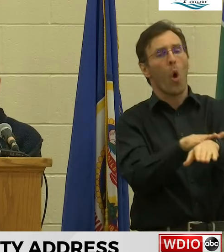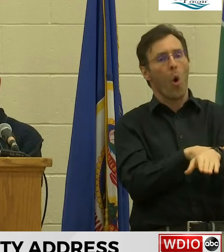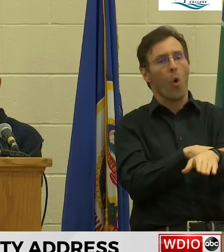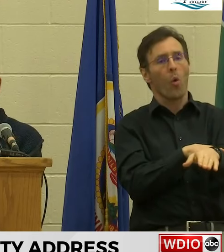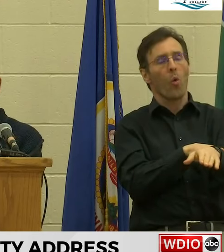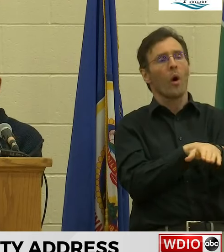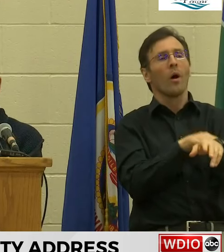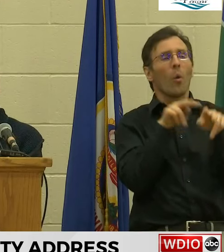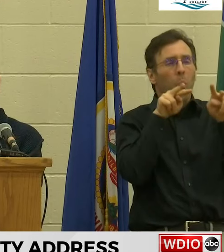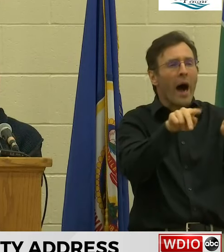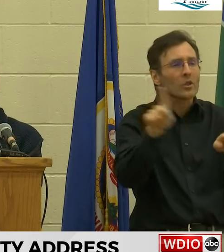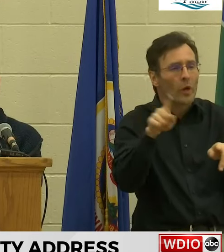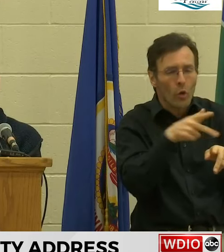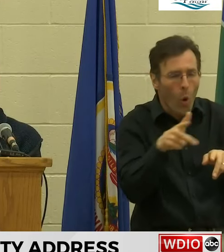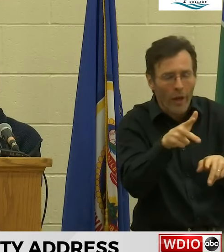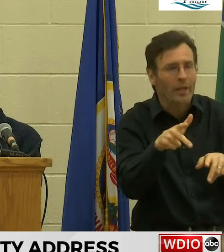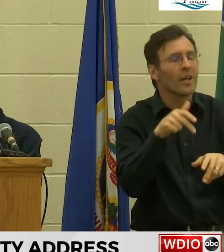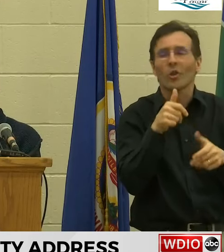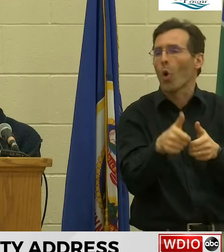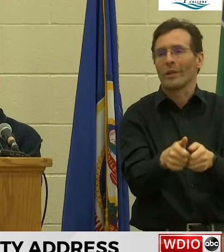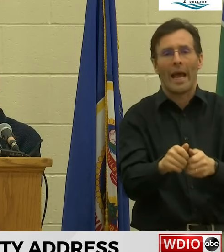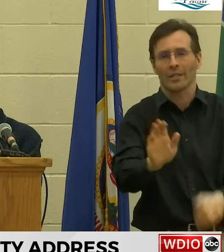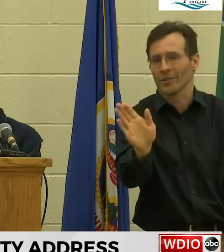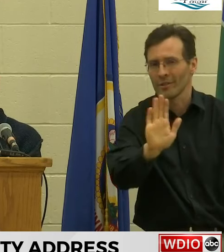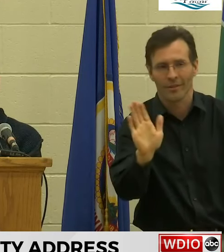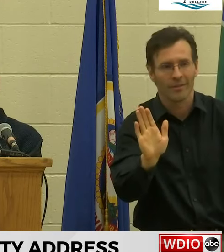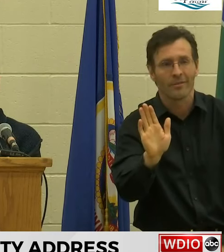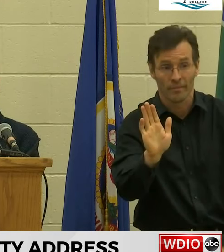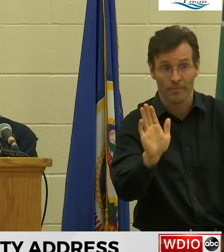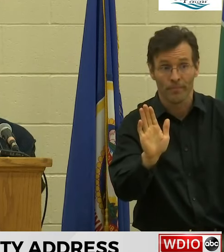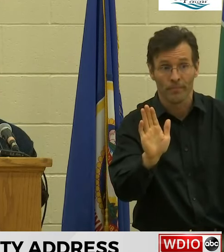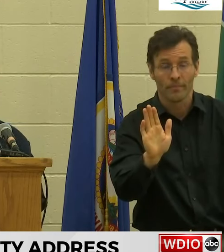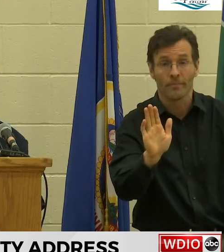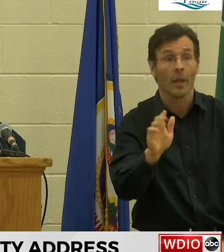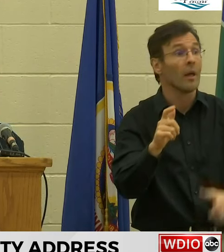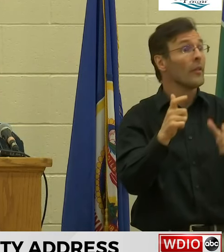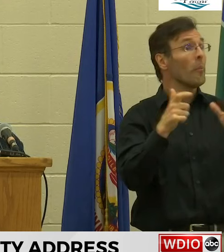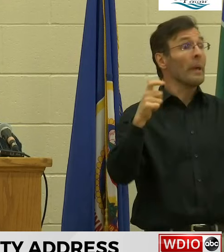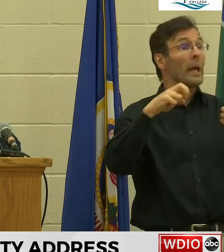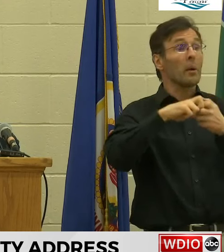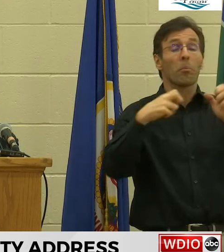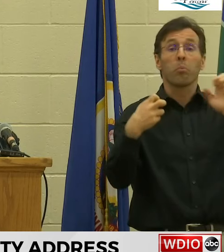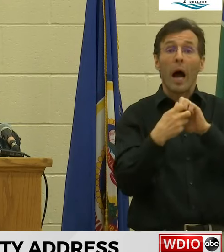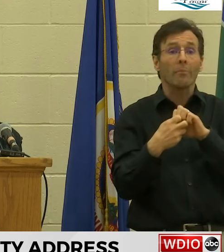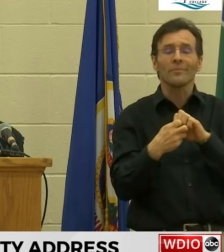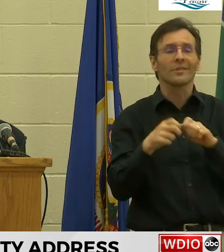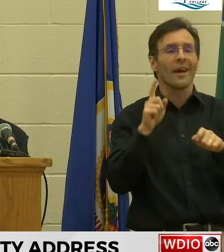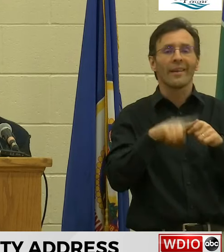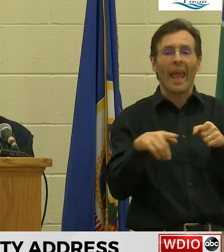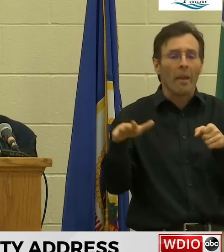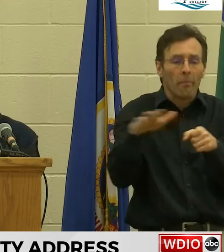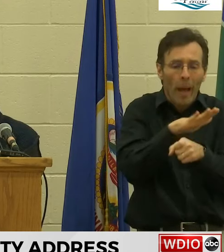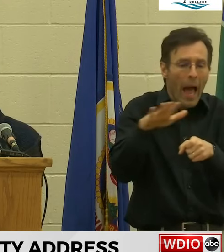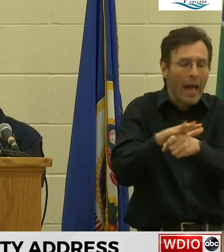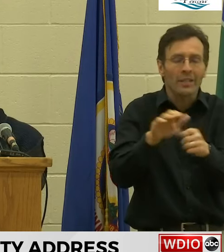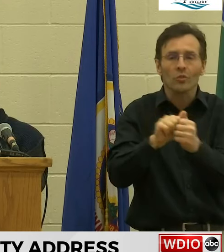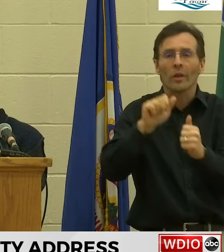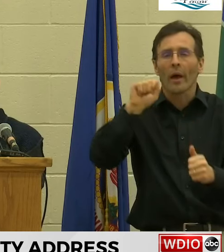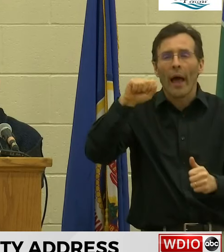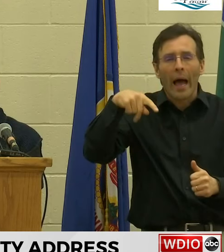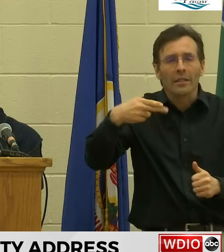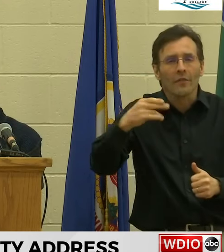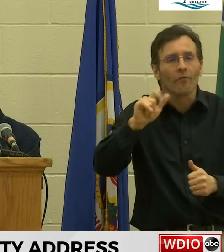where you're going and don't text. The big problems can't be patched with